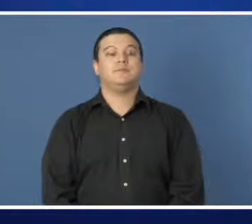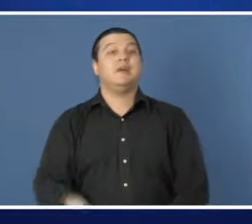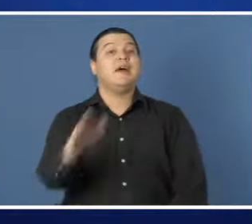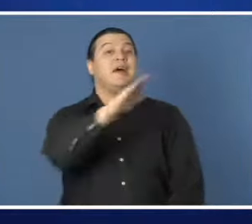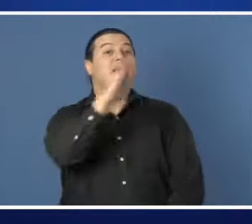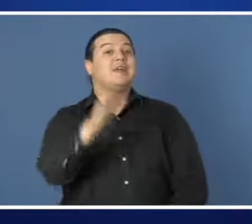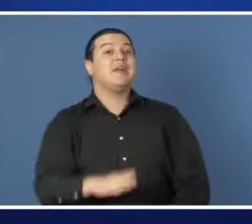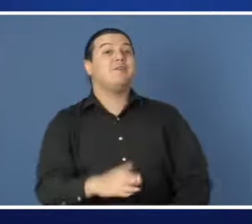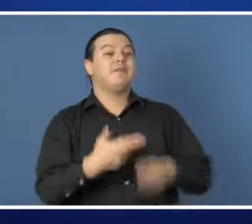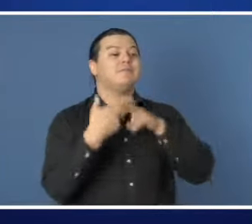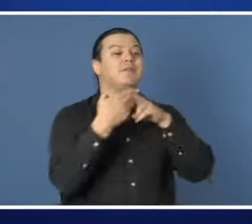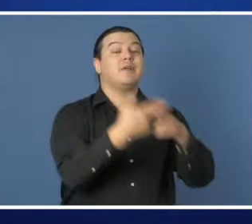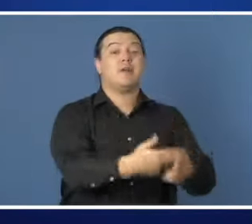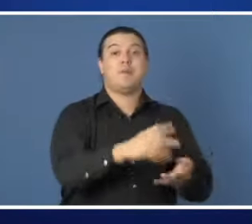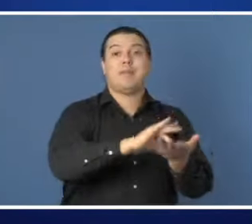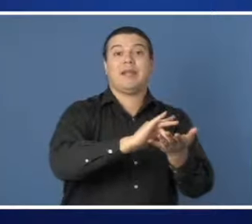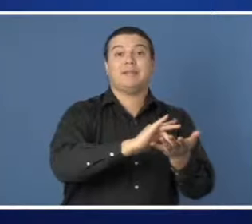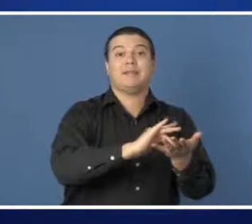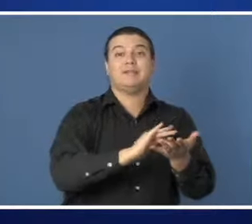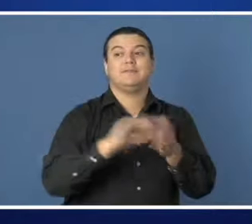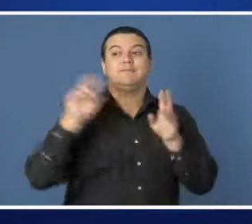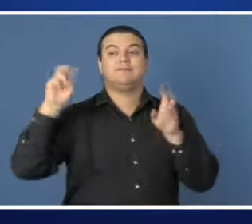Never call medicine candy.